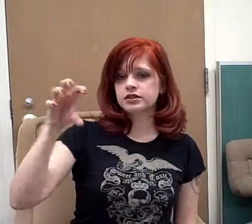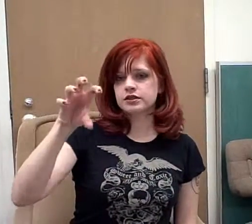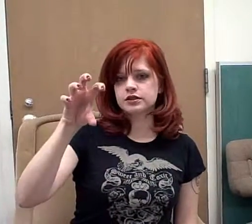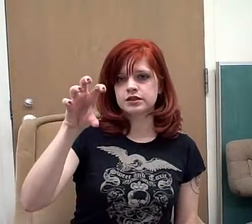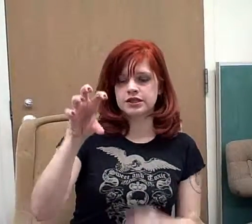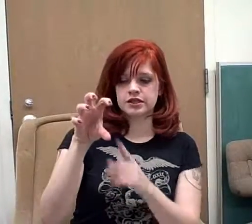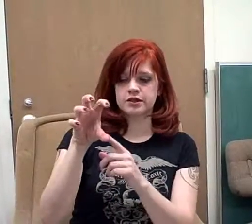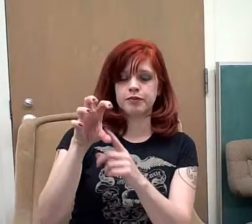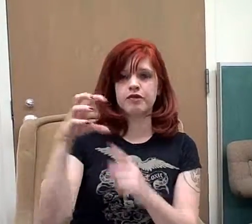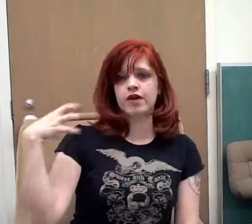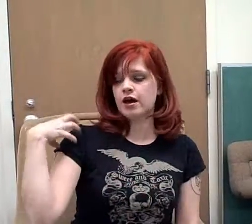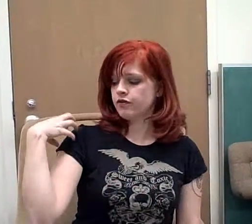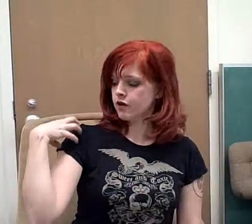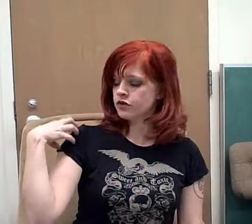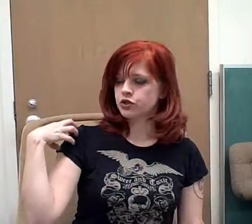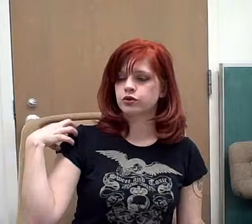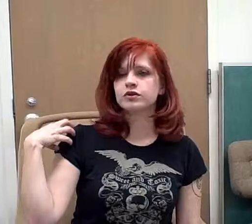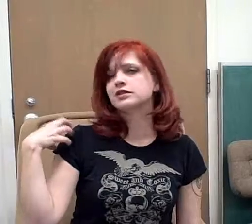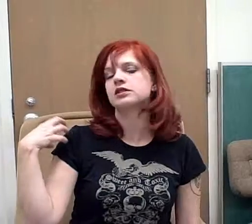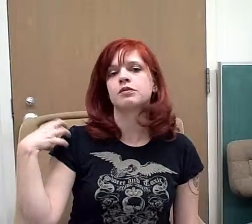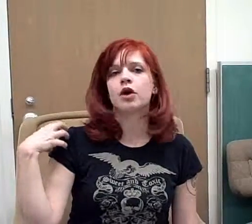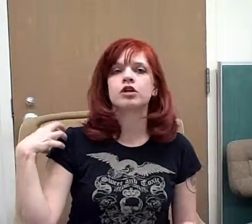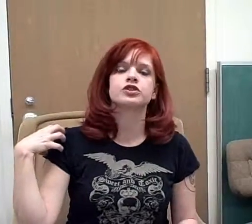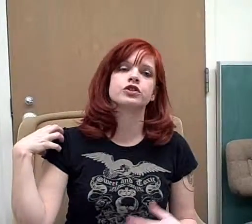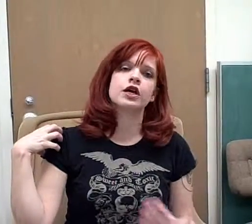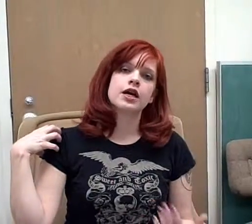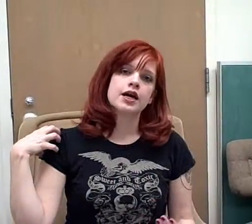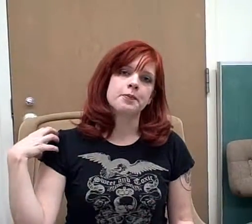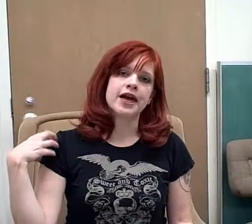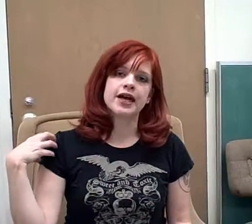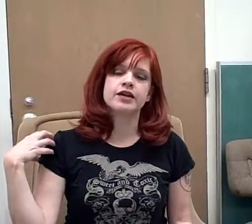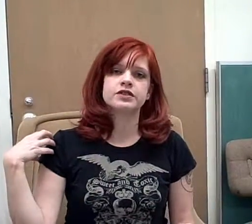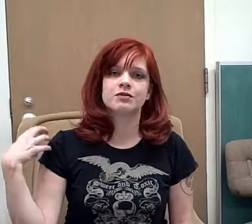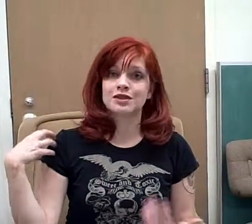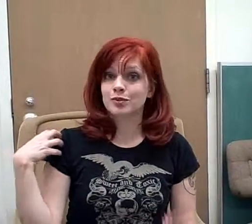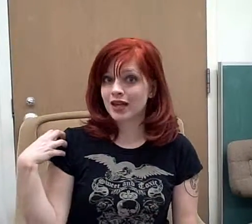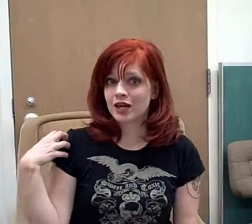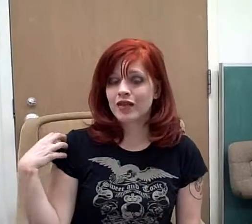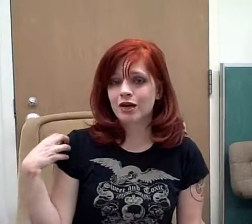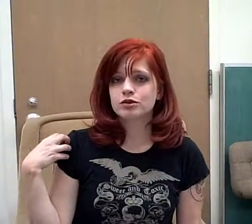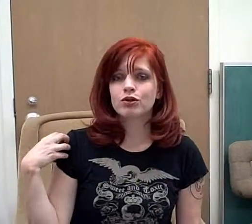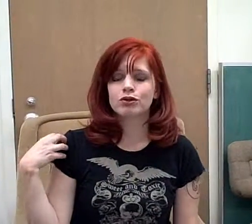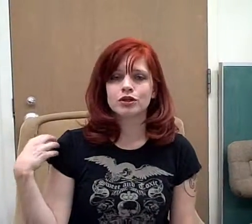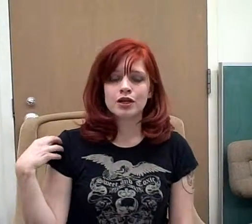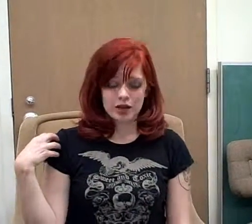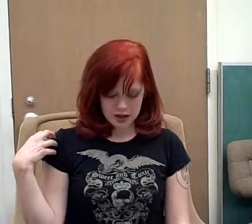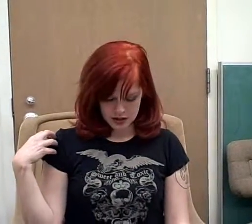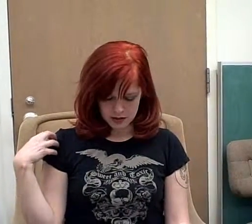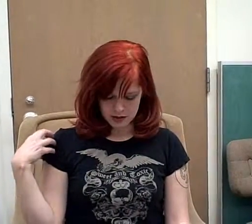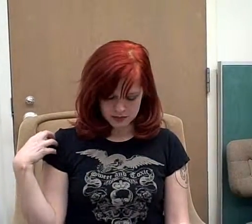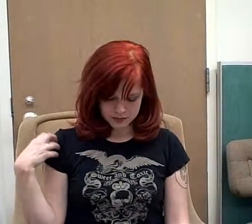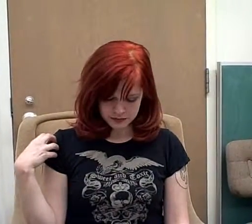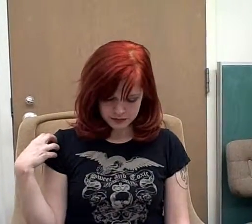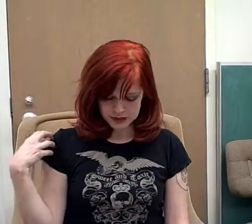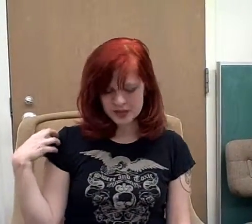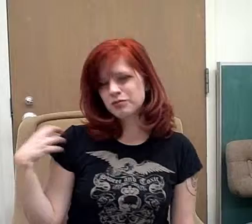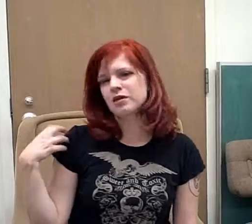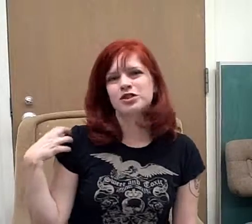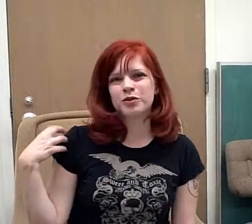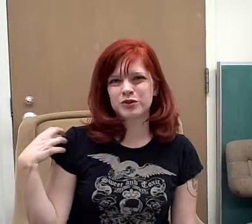Boss, that's the bent 5 on the shoulder. This is the boss, or the head of something. This could be the head of the household. Sometimes could be used